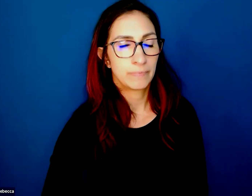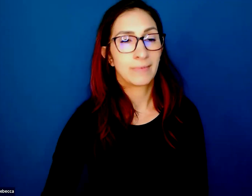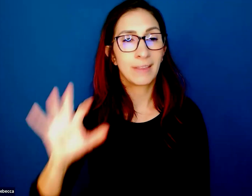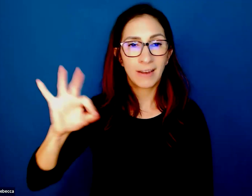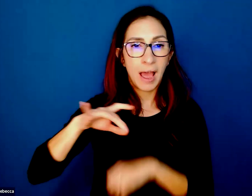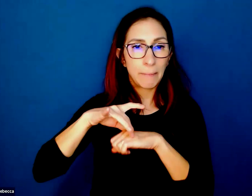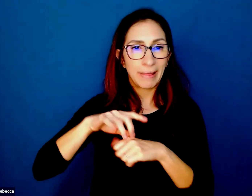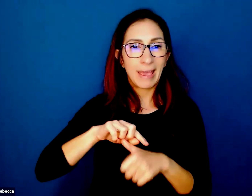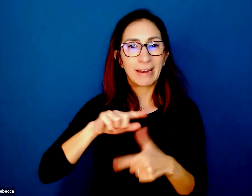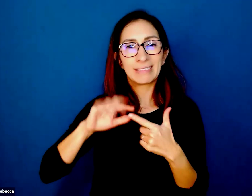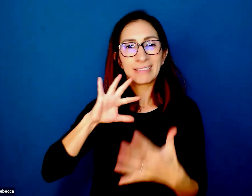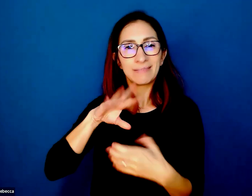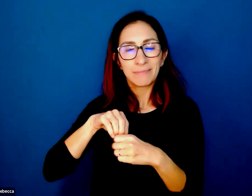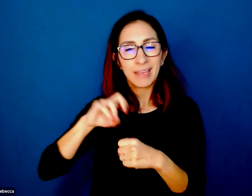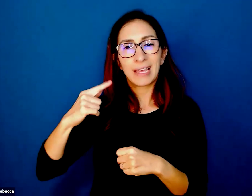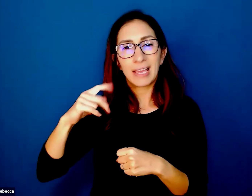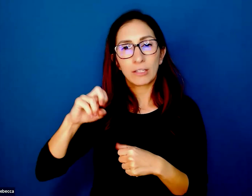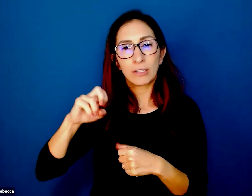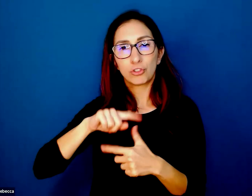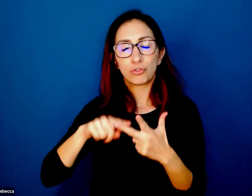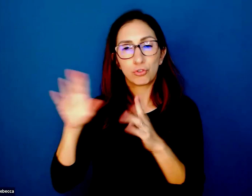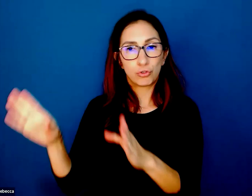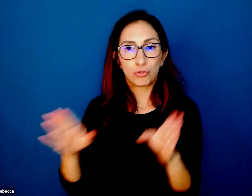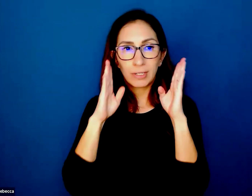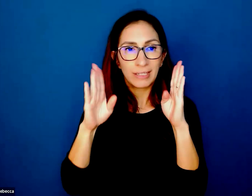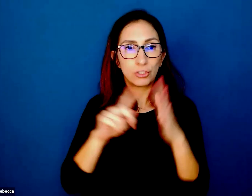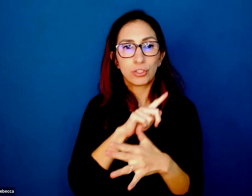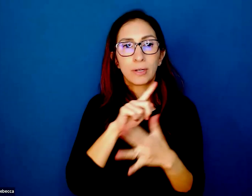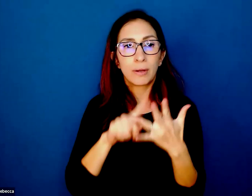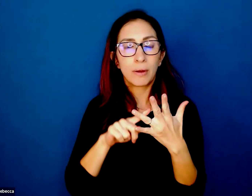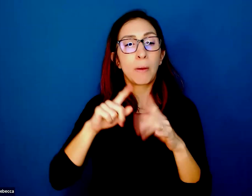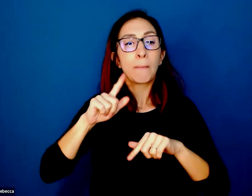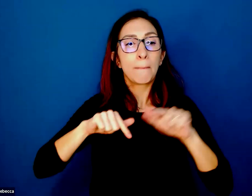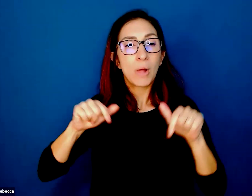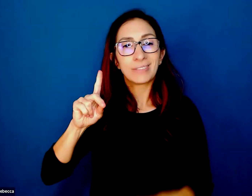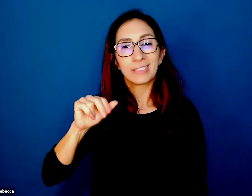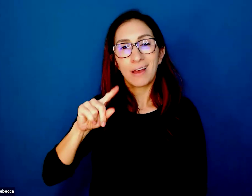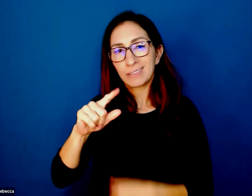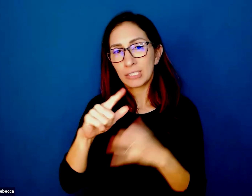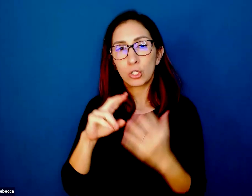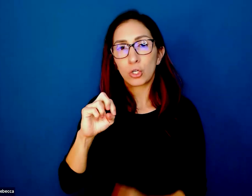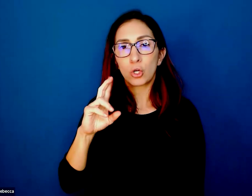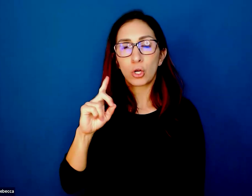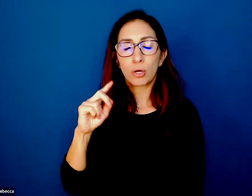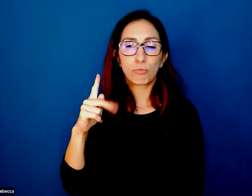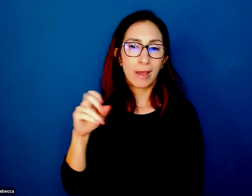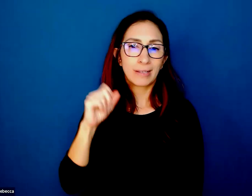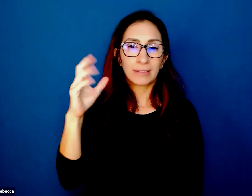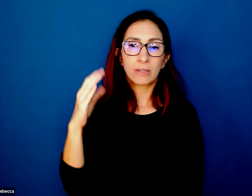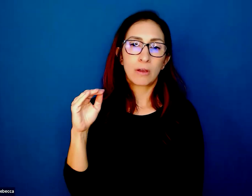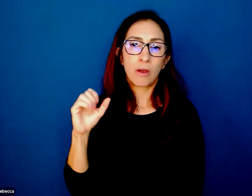NerdPress, OSAM Studio, Oz EY, Australian Web Accessibility Initiative, Progress